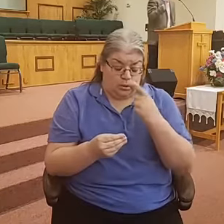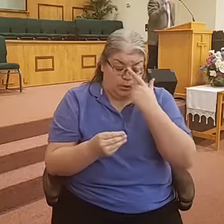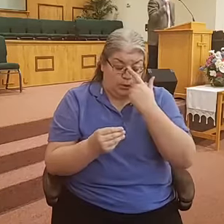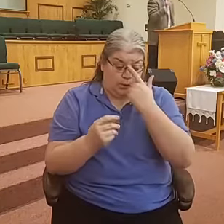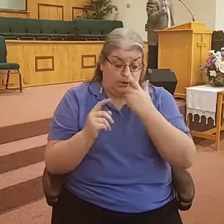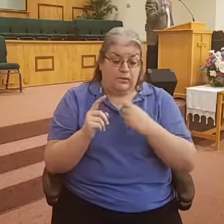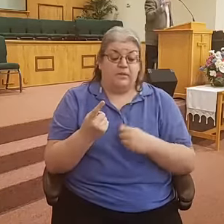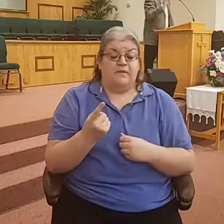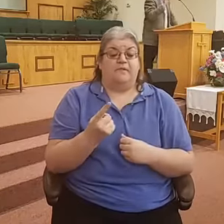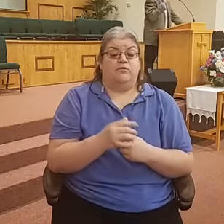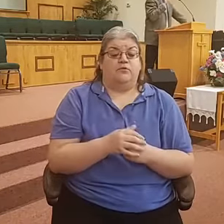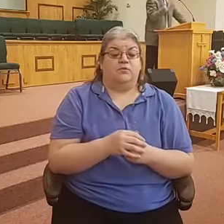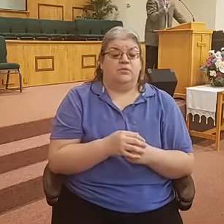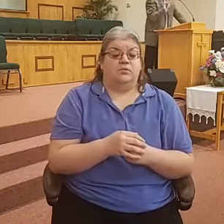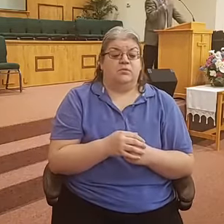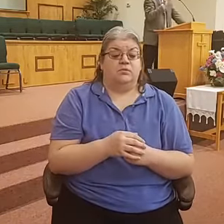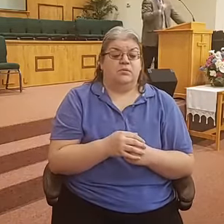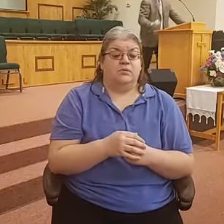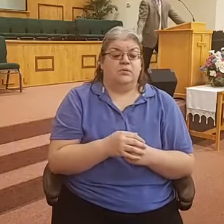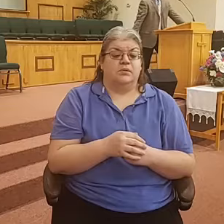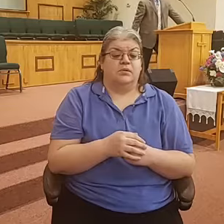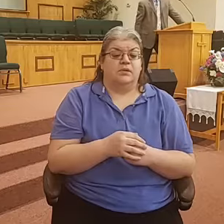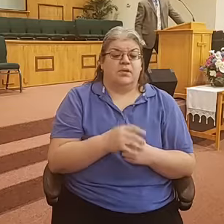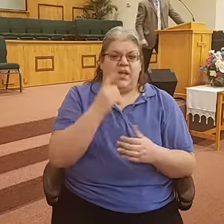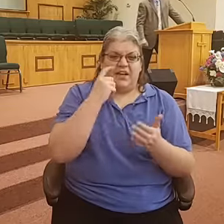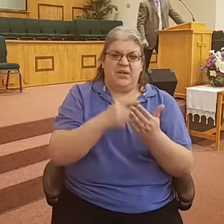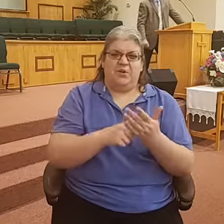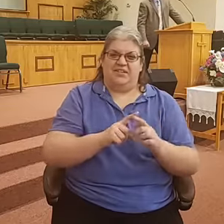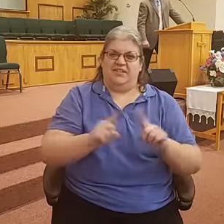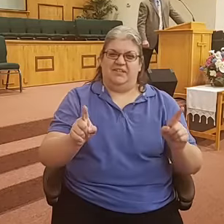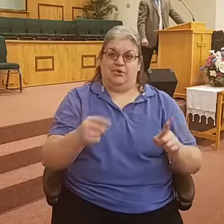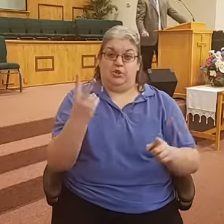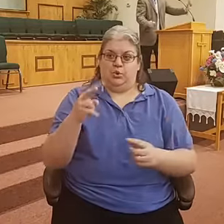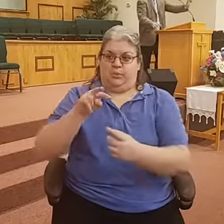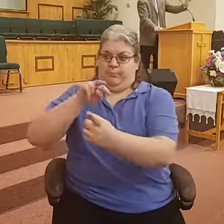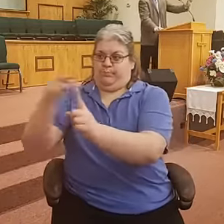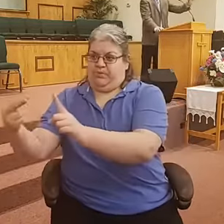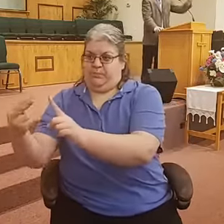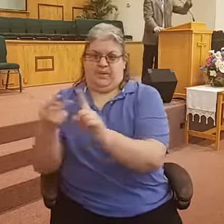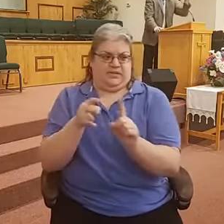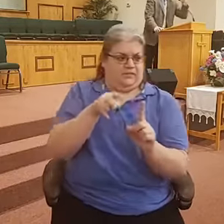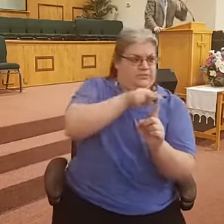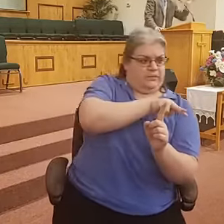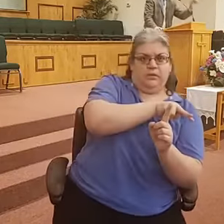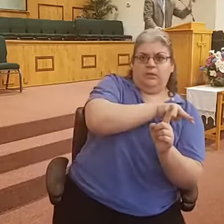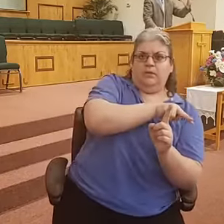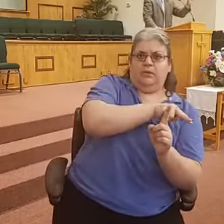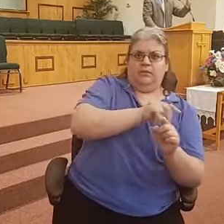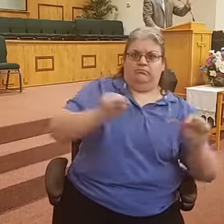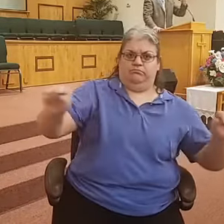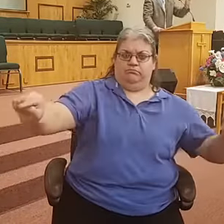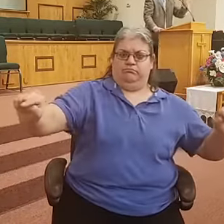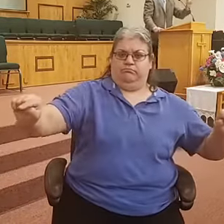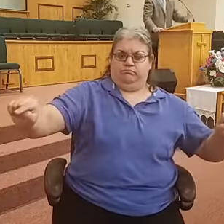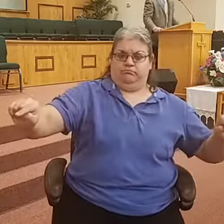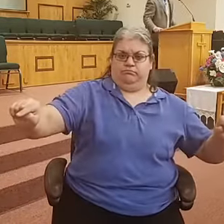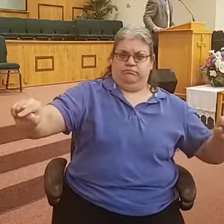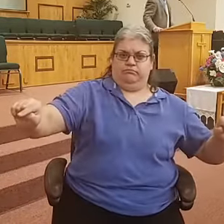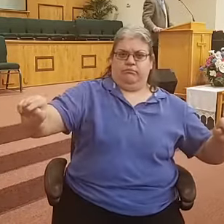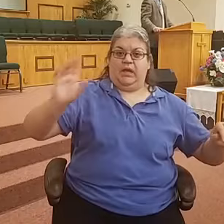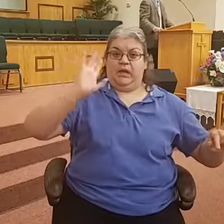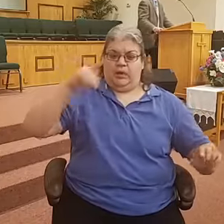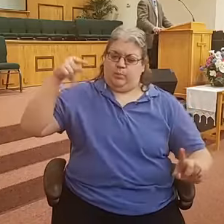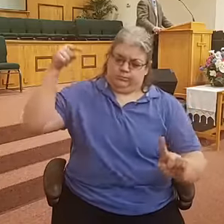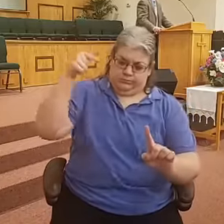I want us to look at the difference of two perspectives. Then we're going to zero in on the